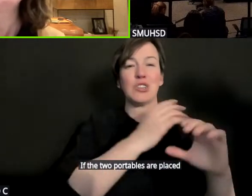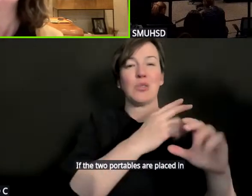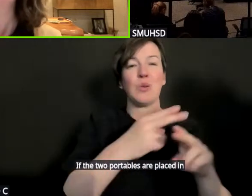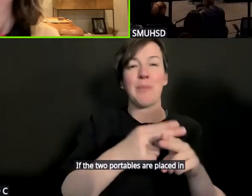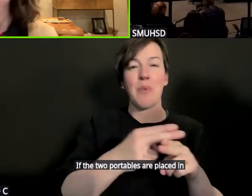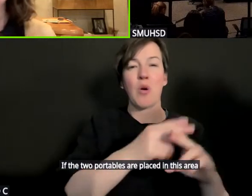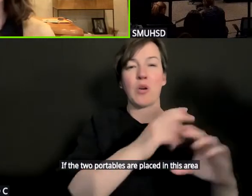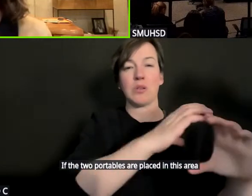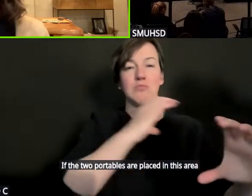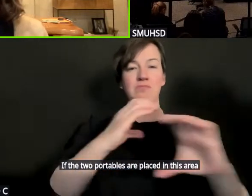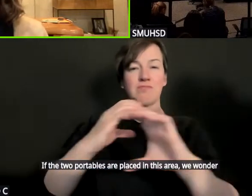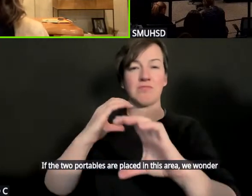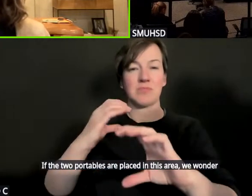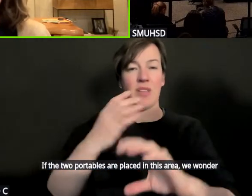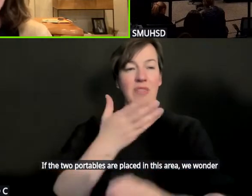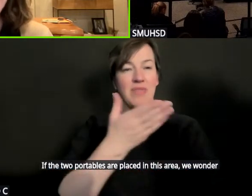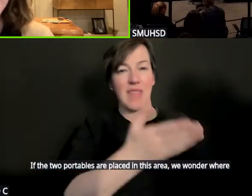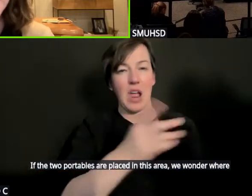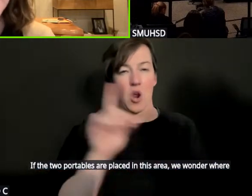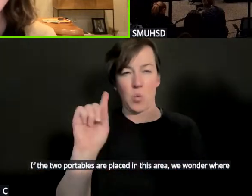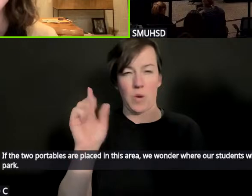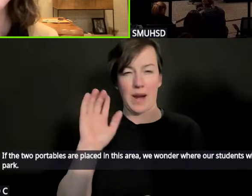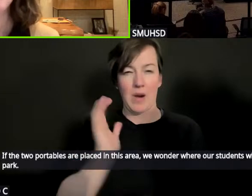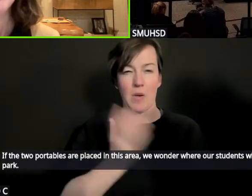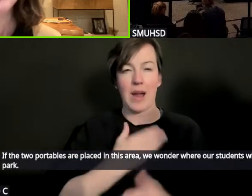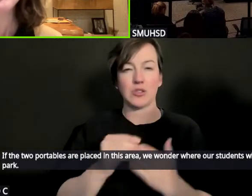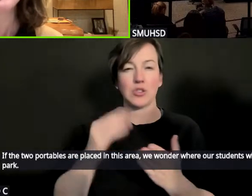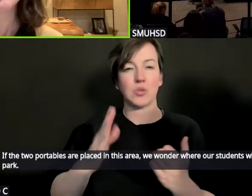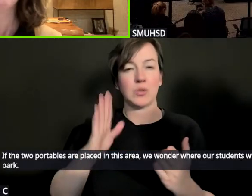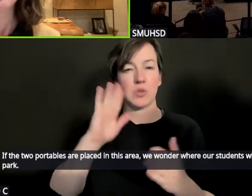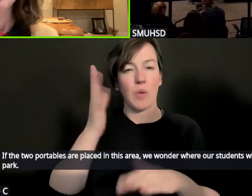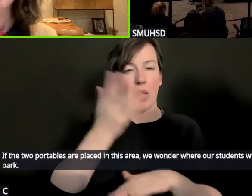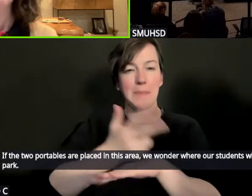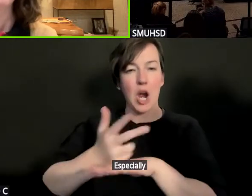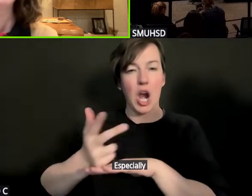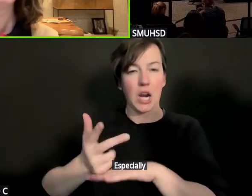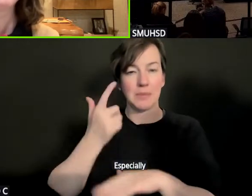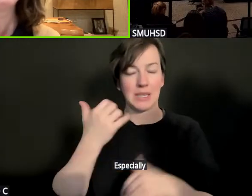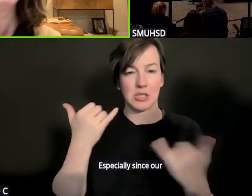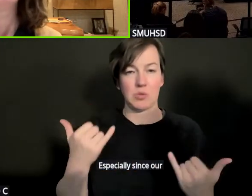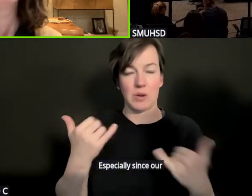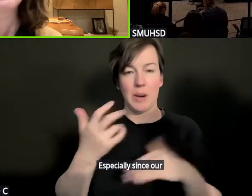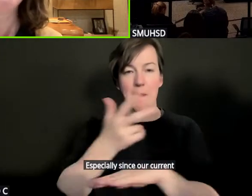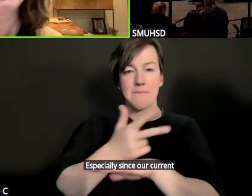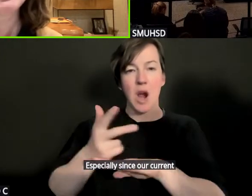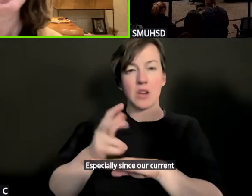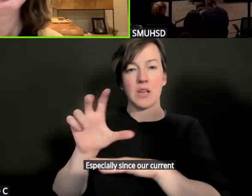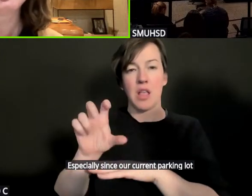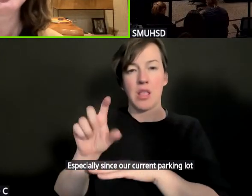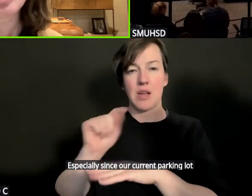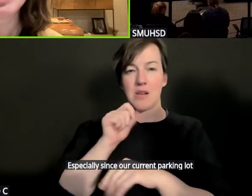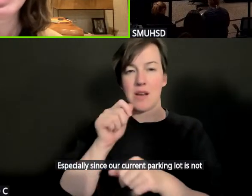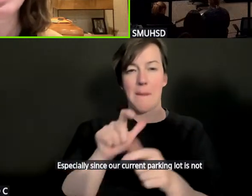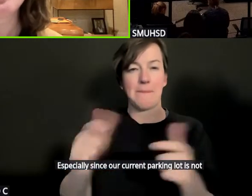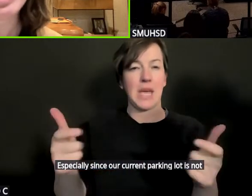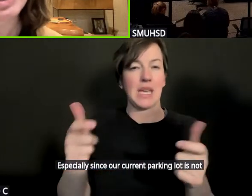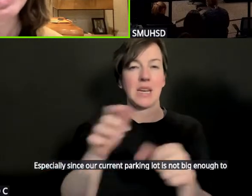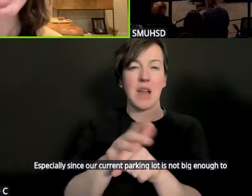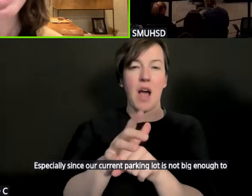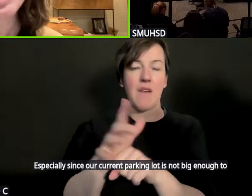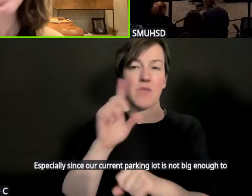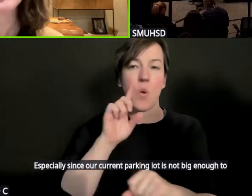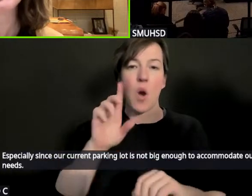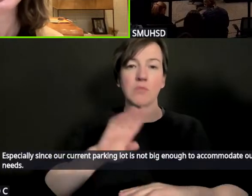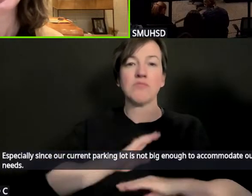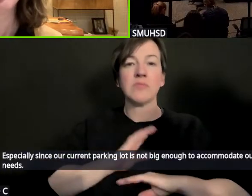we wonder where our students will park, especially since our current parking lot is not big enough to accommodate our